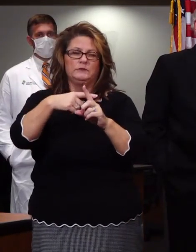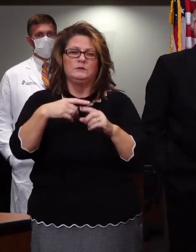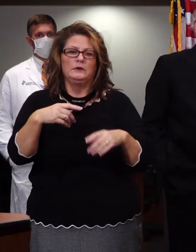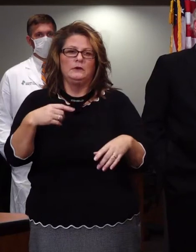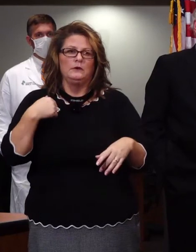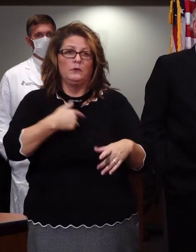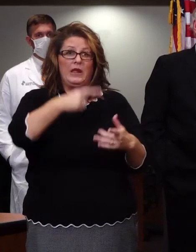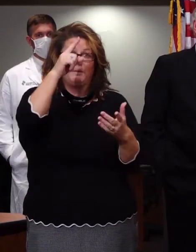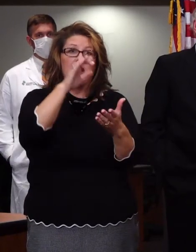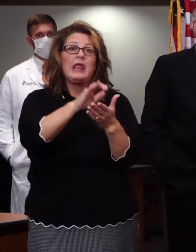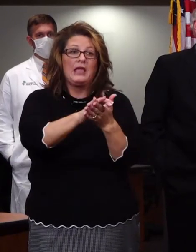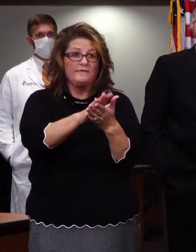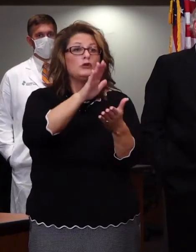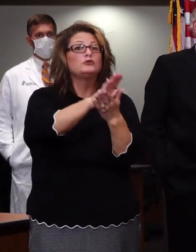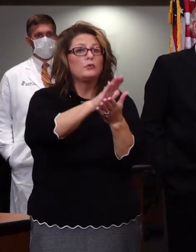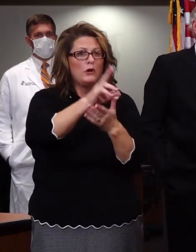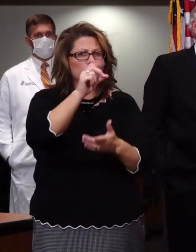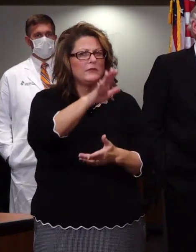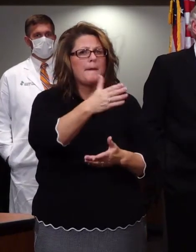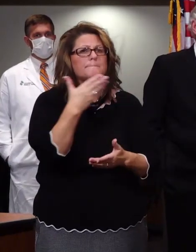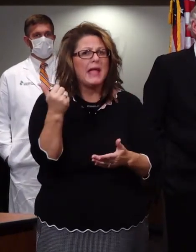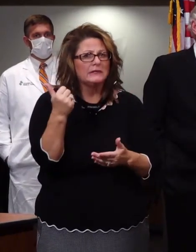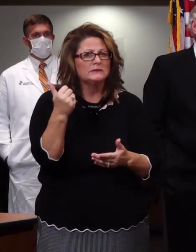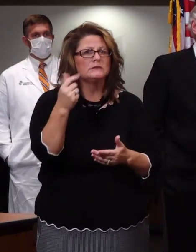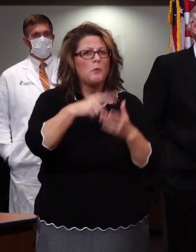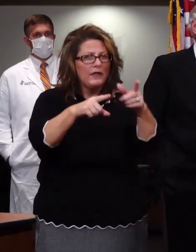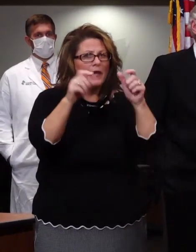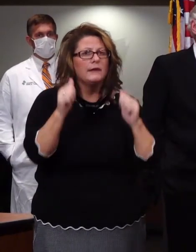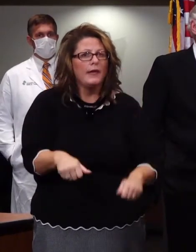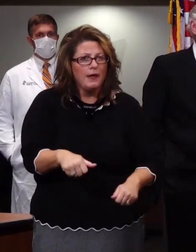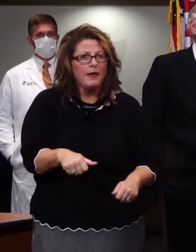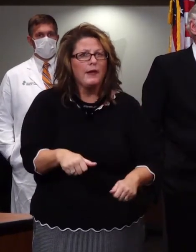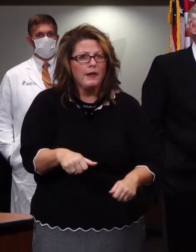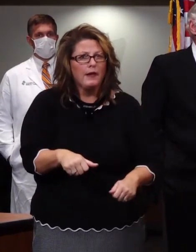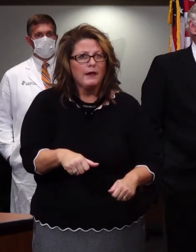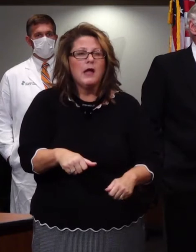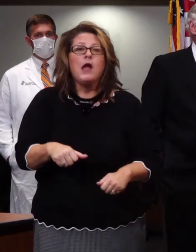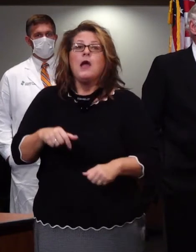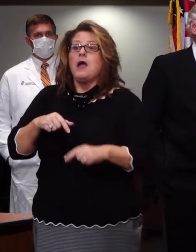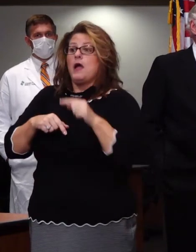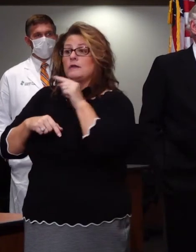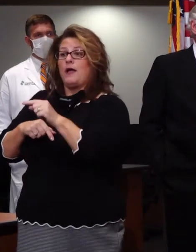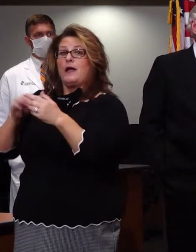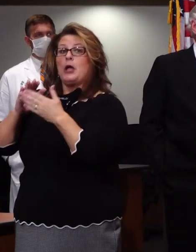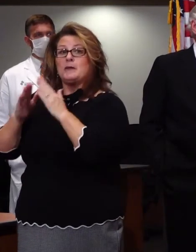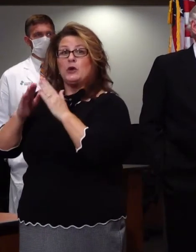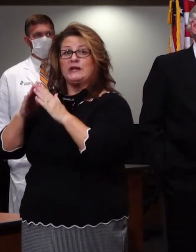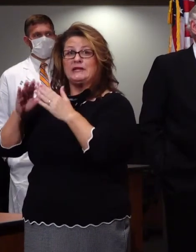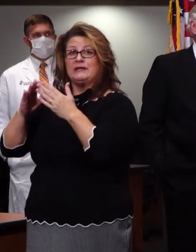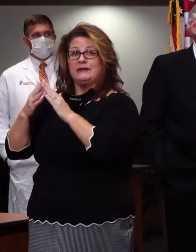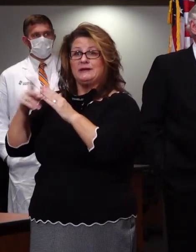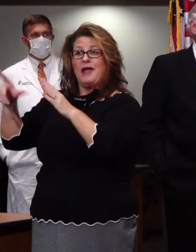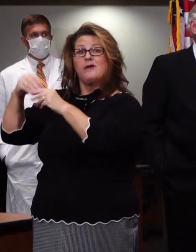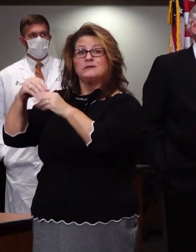we believe that schools are doing their best, that they're managing. We continue to see concerns in the community, though, and I just want to reinforce the